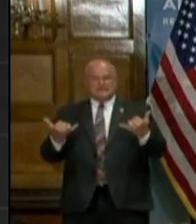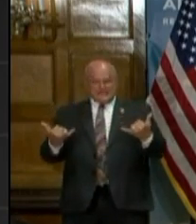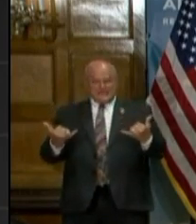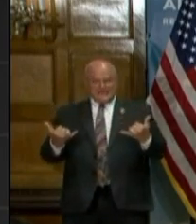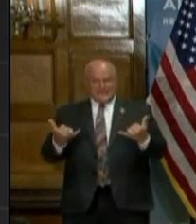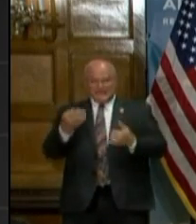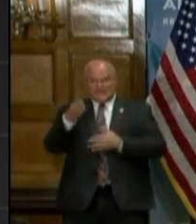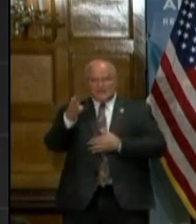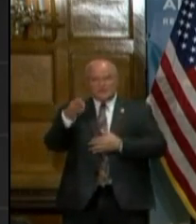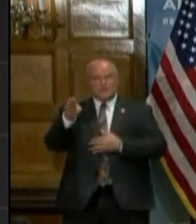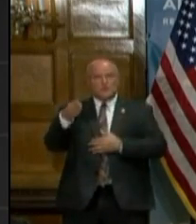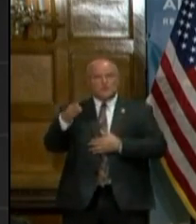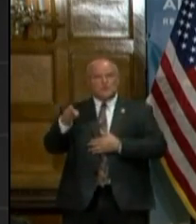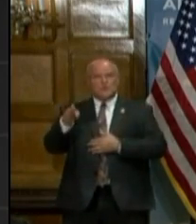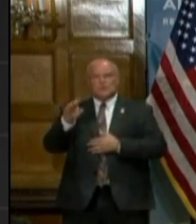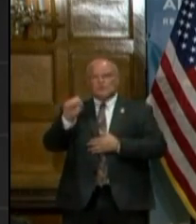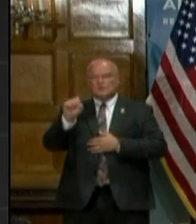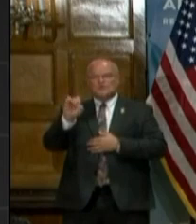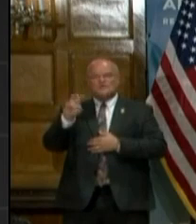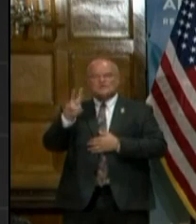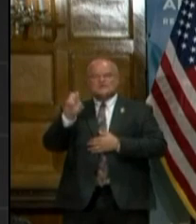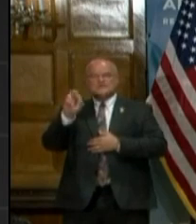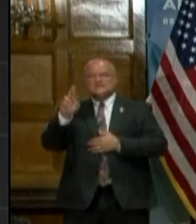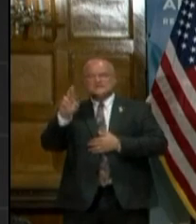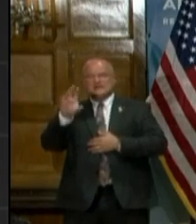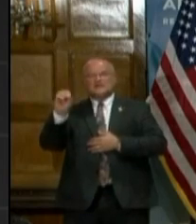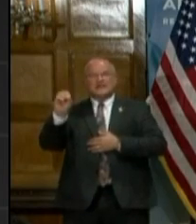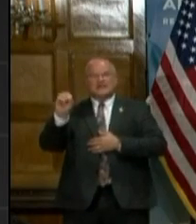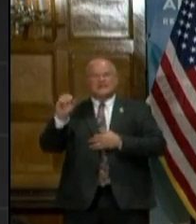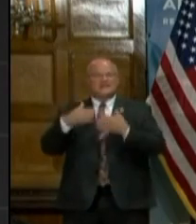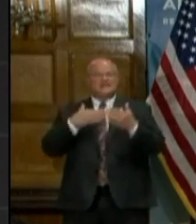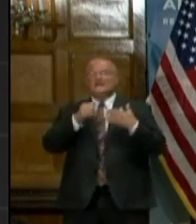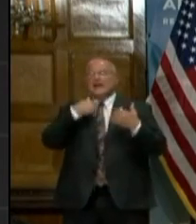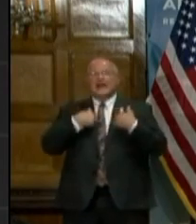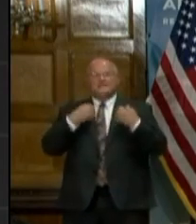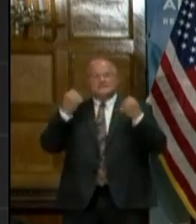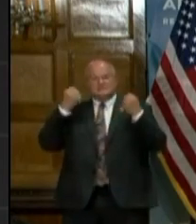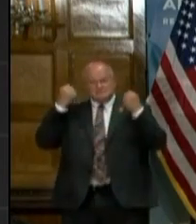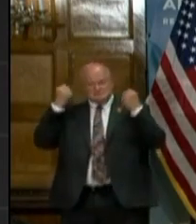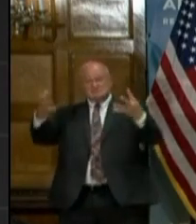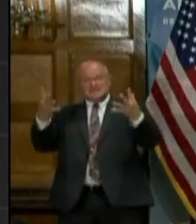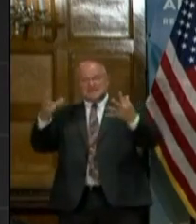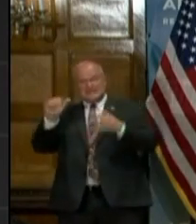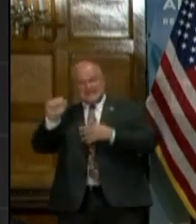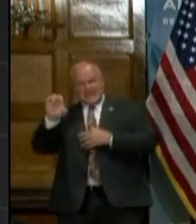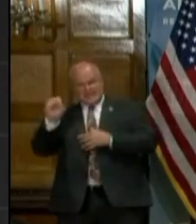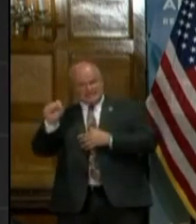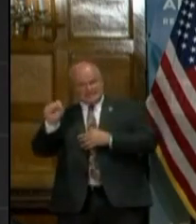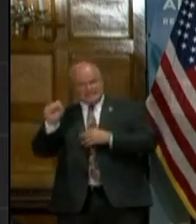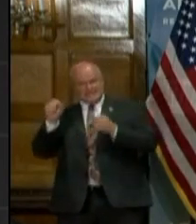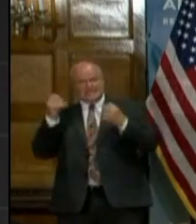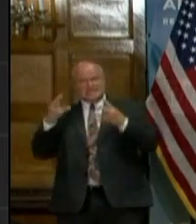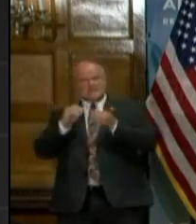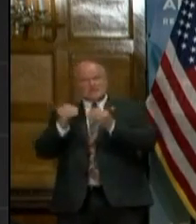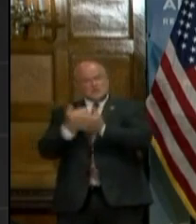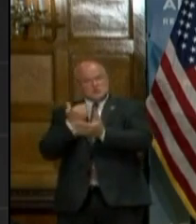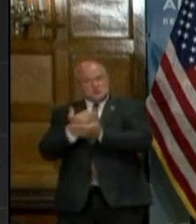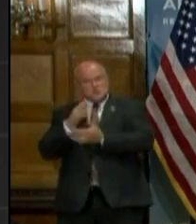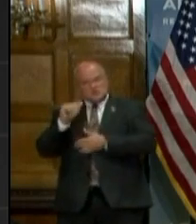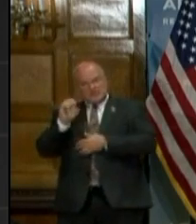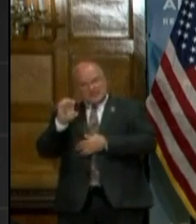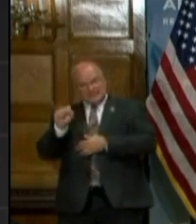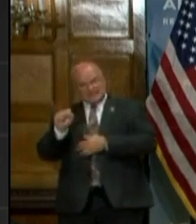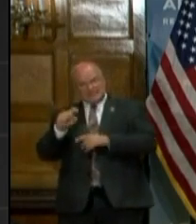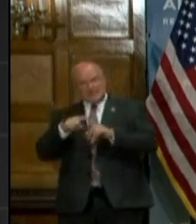in the blue line is Sevier County. And even though it doesn't have the greatest number of cases or the greatest number of new